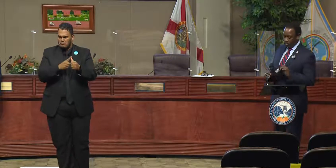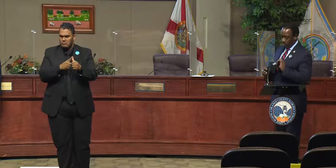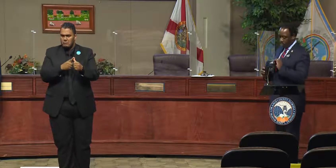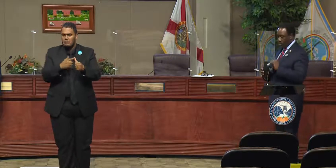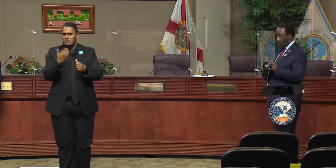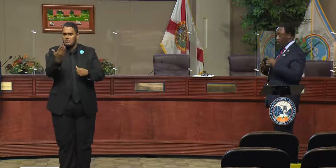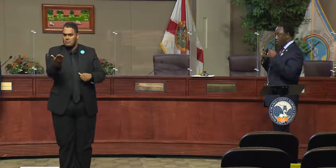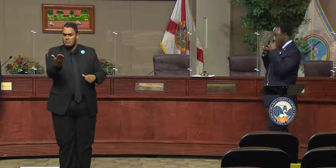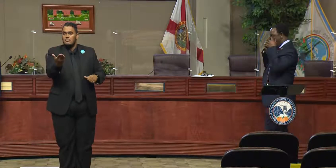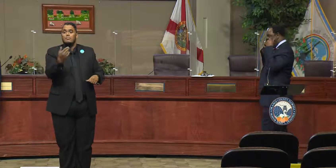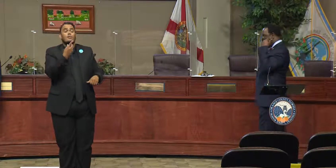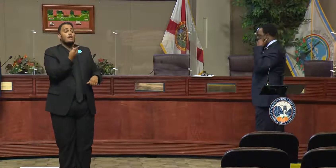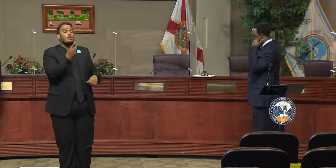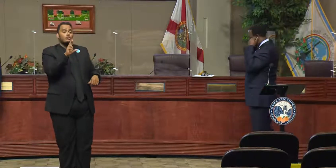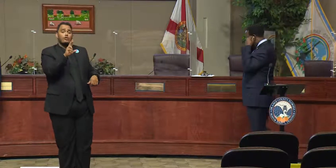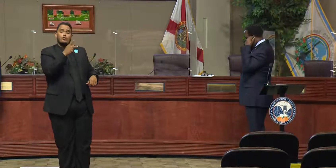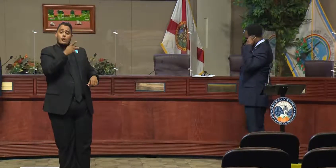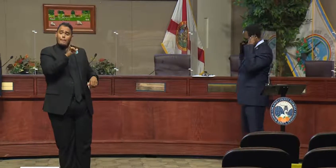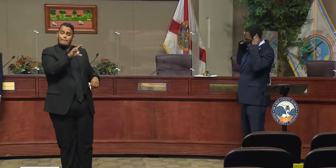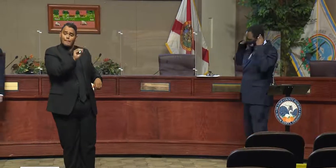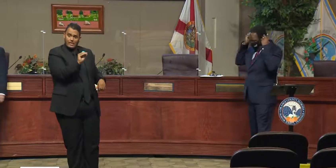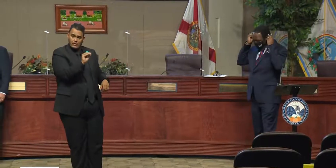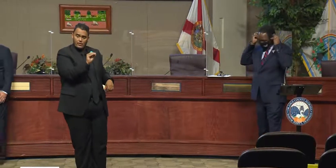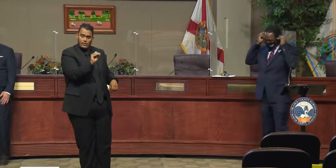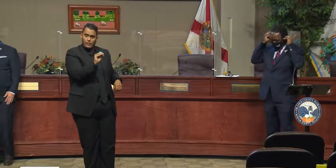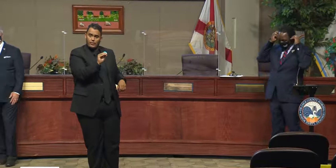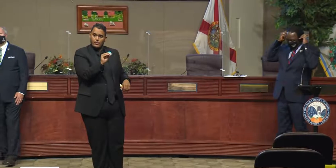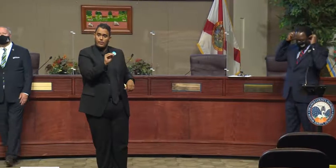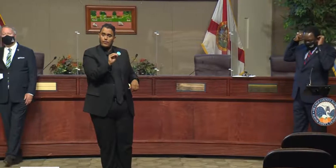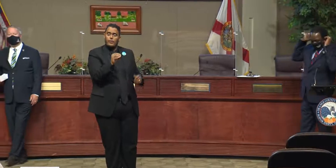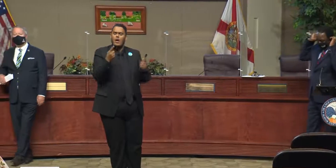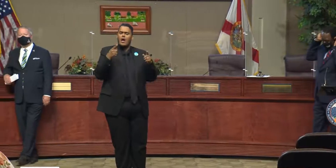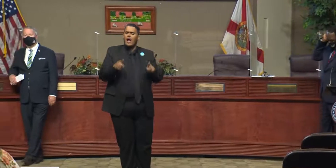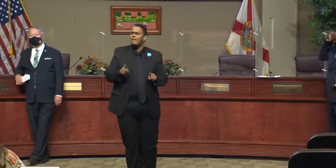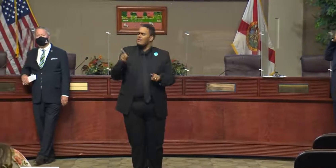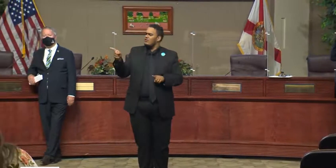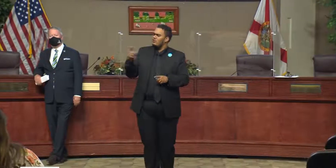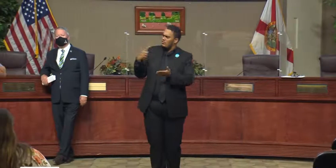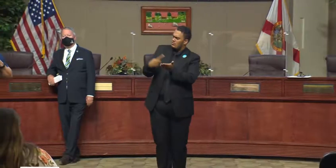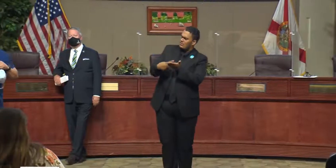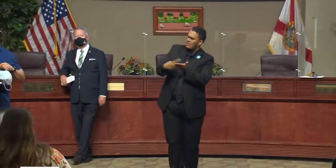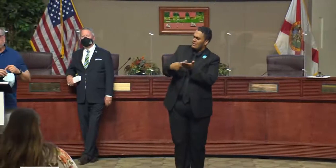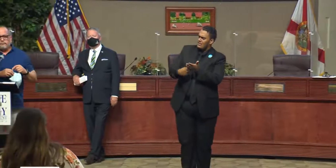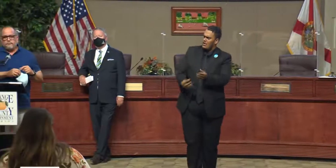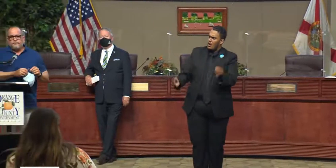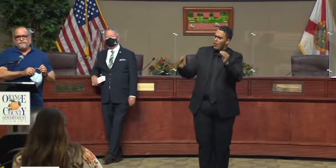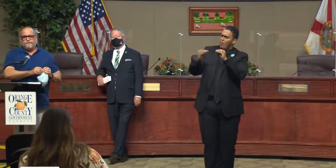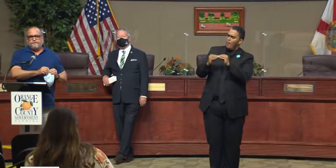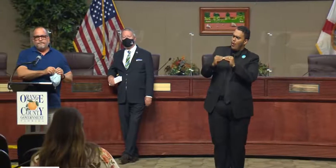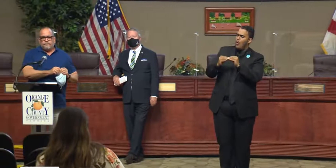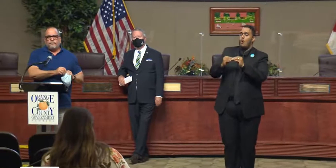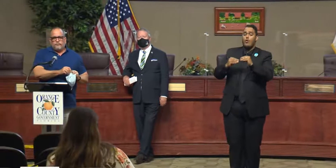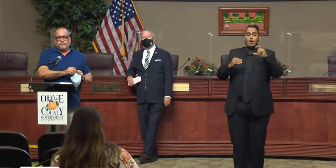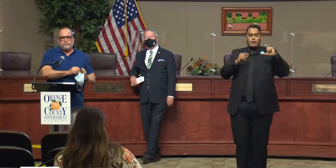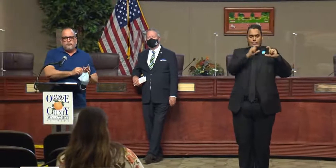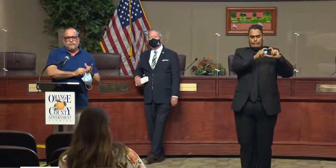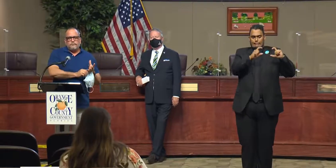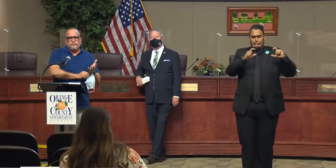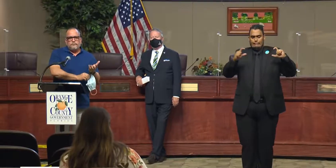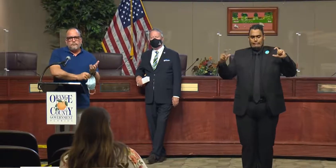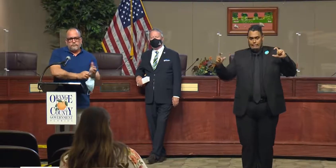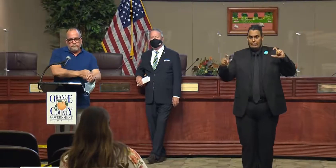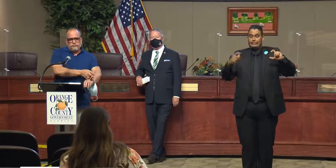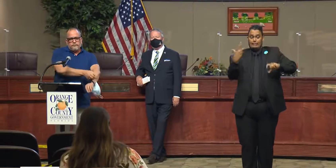Pino. Dr. Pino, when you talk about having more doses than appointments right now, and not to beat a dead horse, I know we've talked about